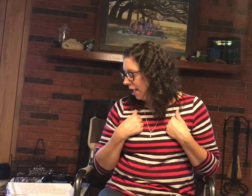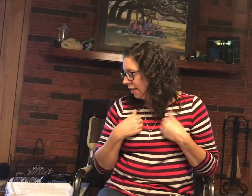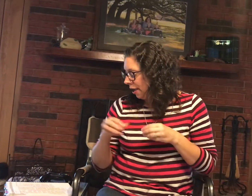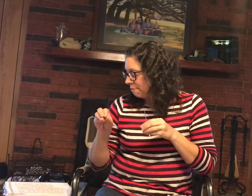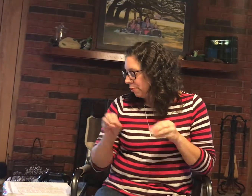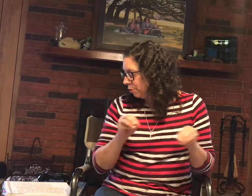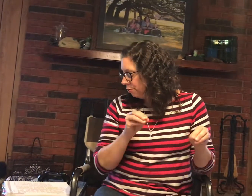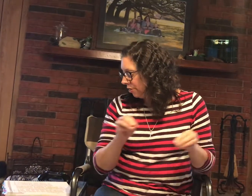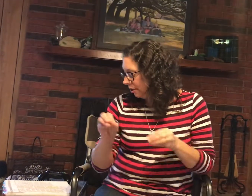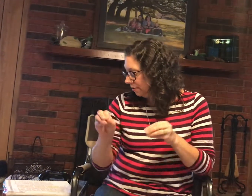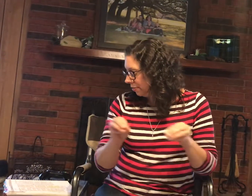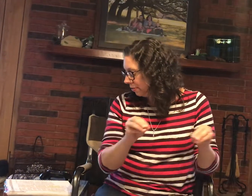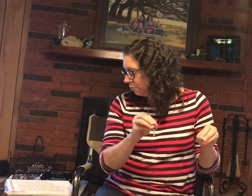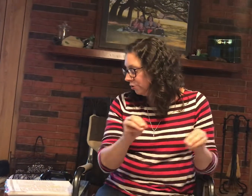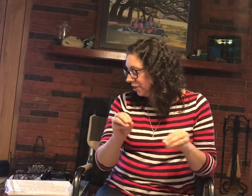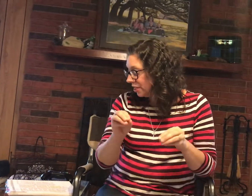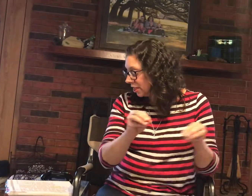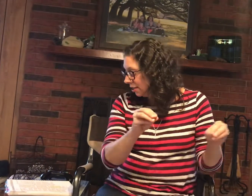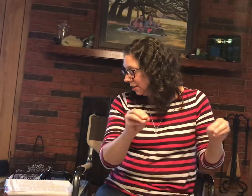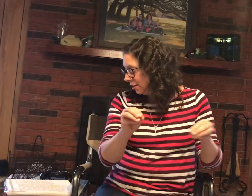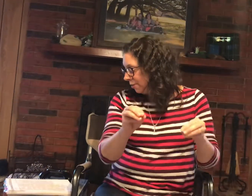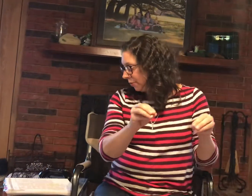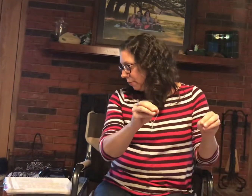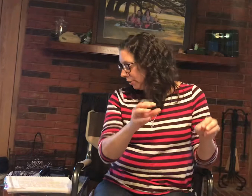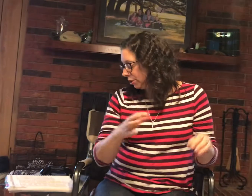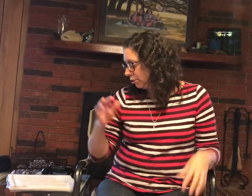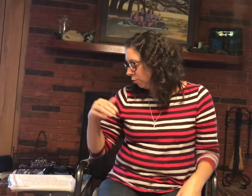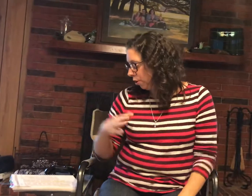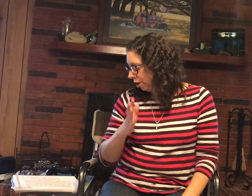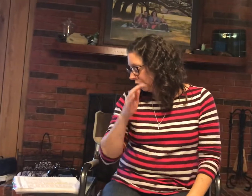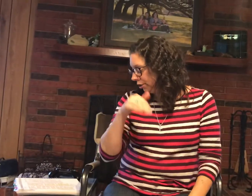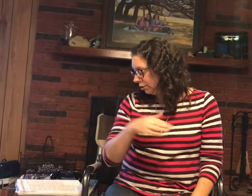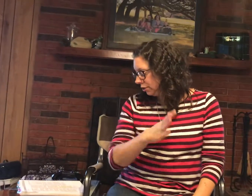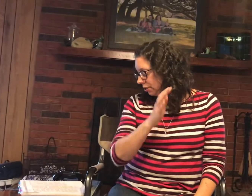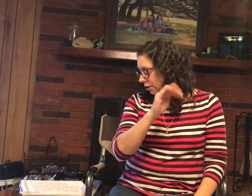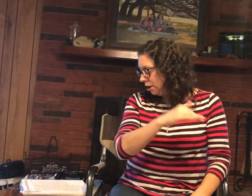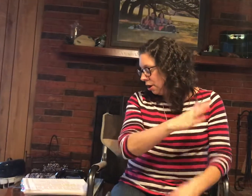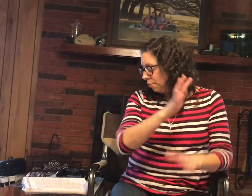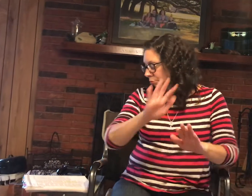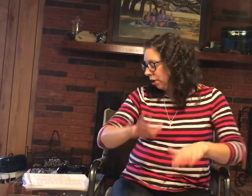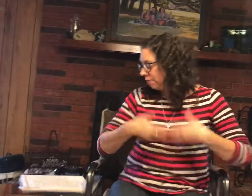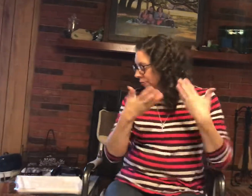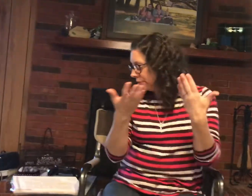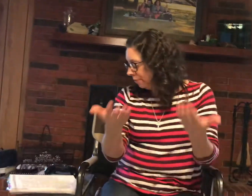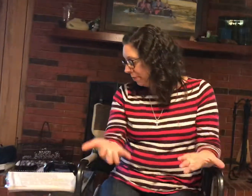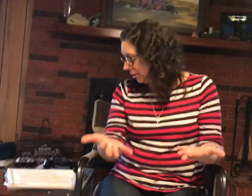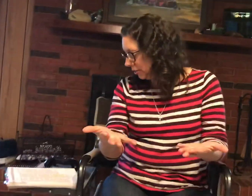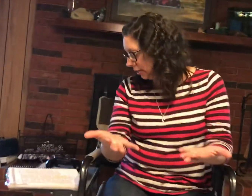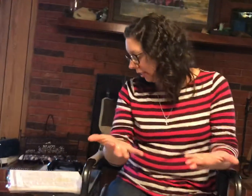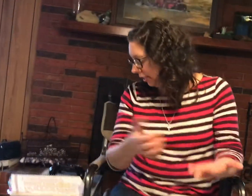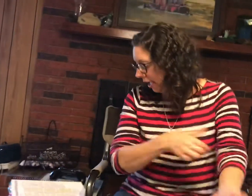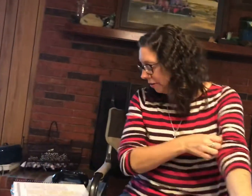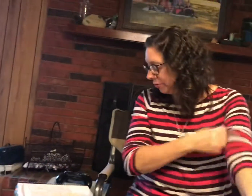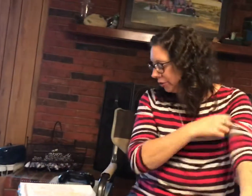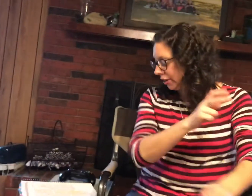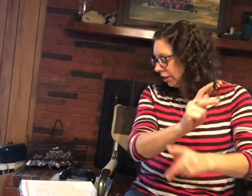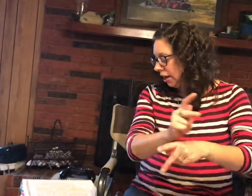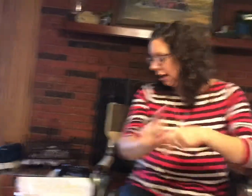that moveth, which the waters brought forth abundantly after their